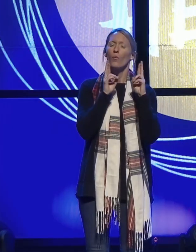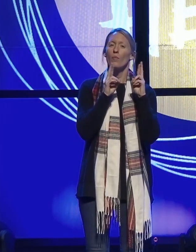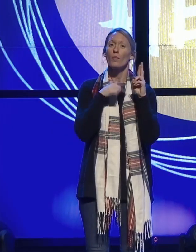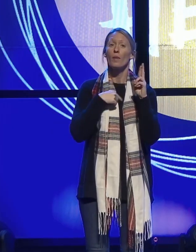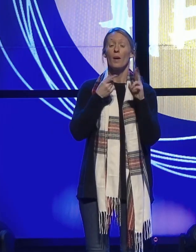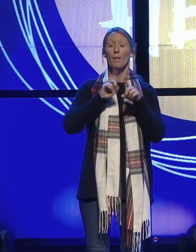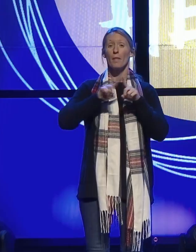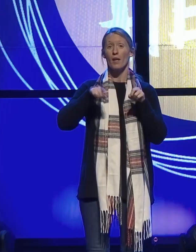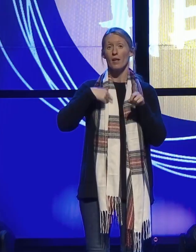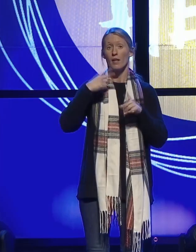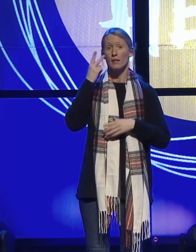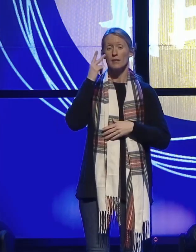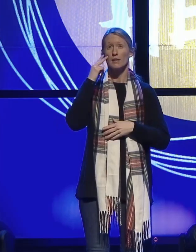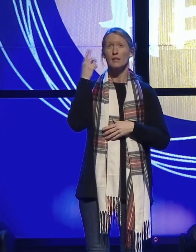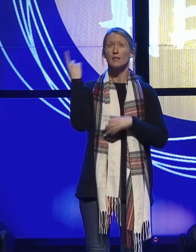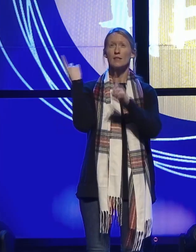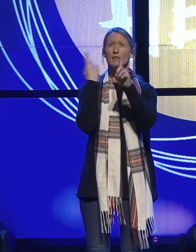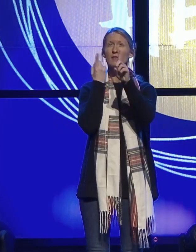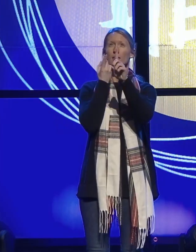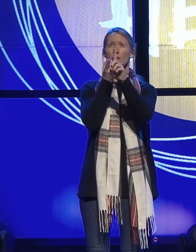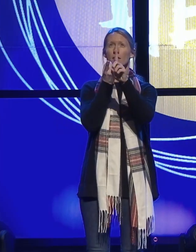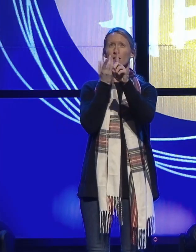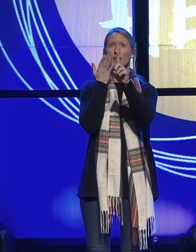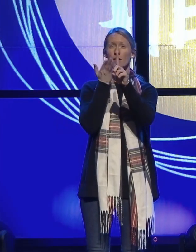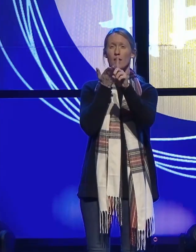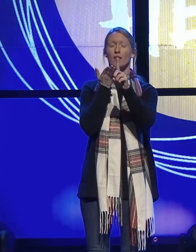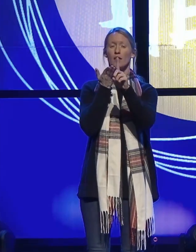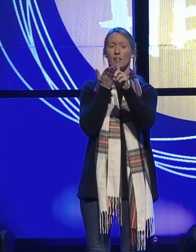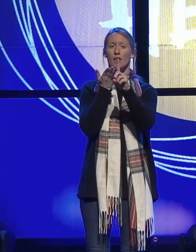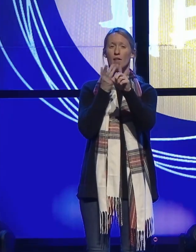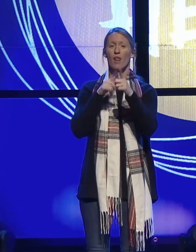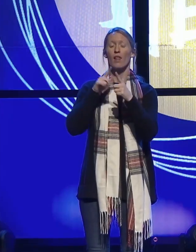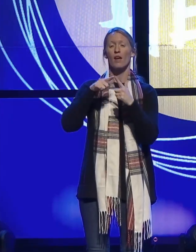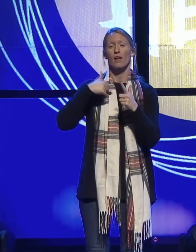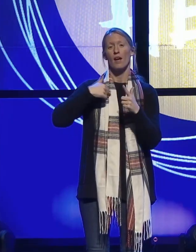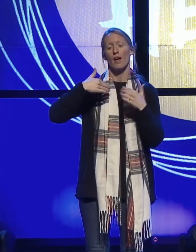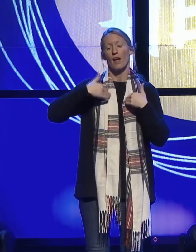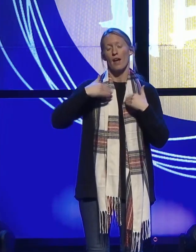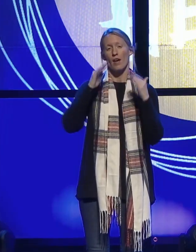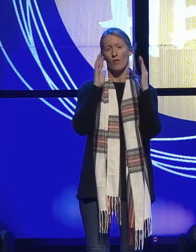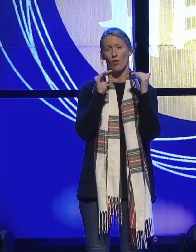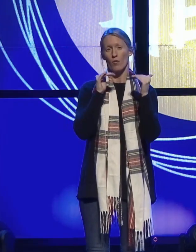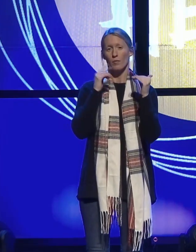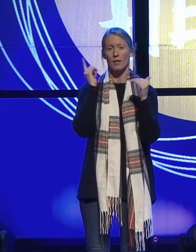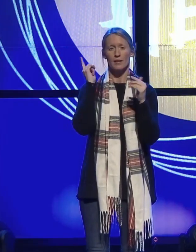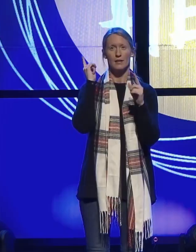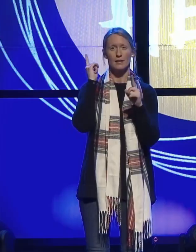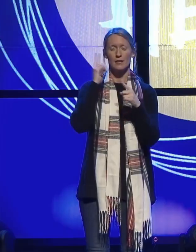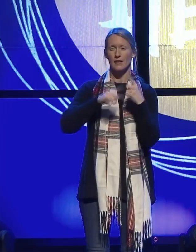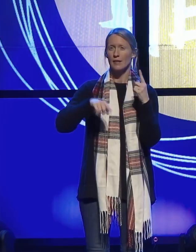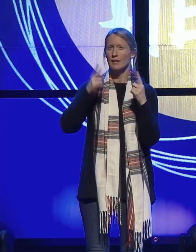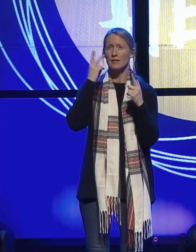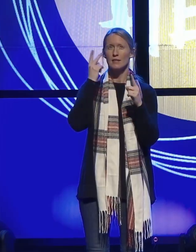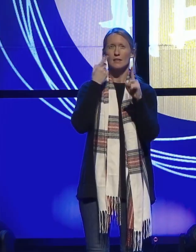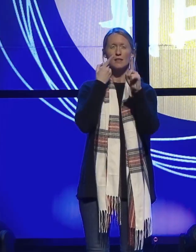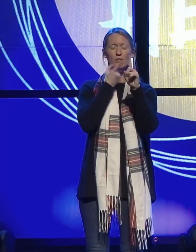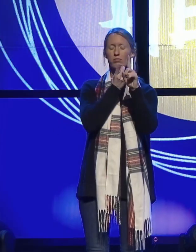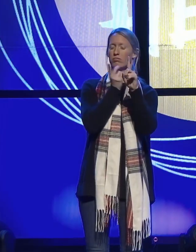actually see a path forward. When I can see a way to get there, then I have hope. If I can't see the path, if I don't have